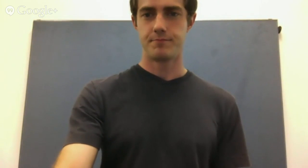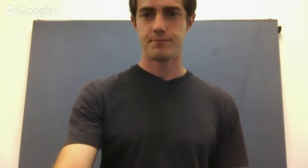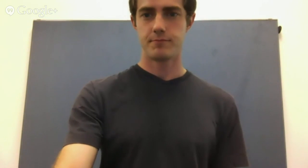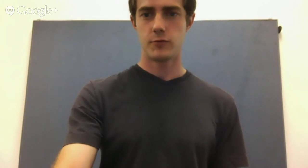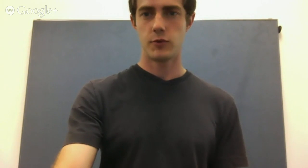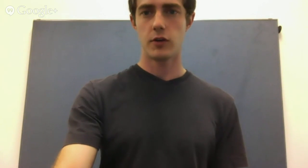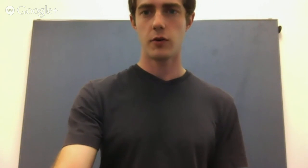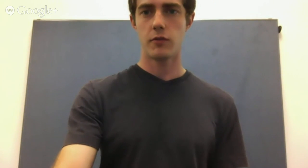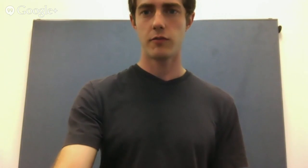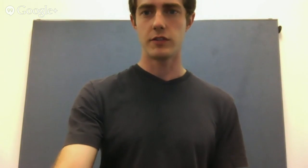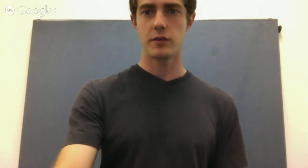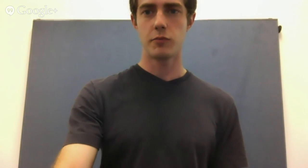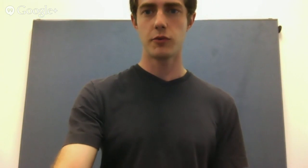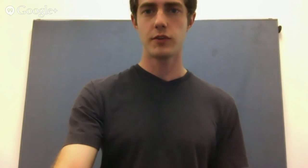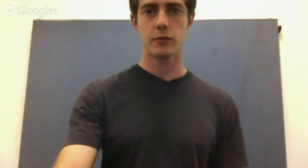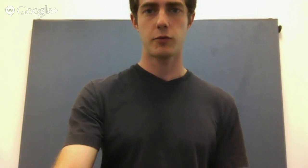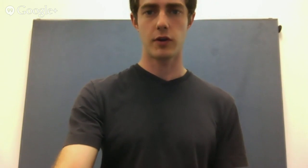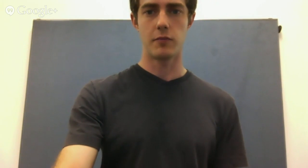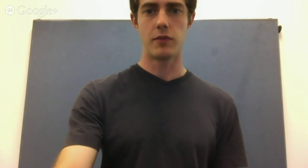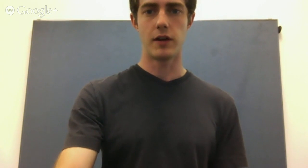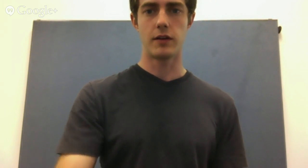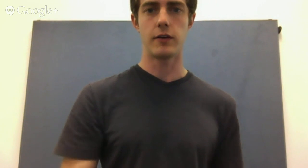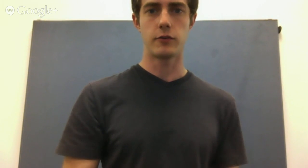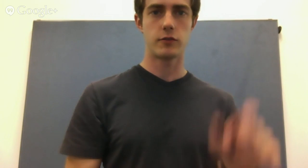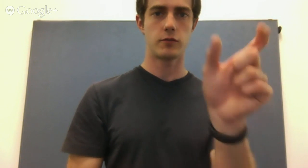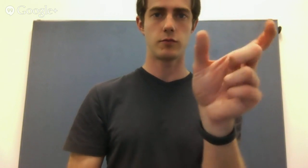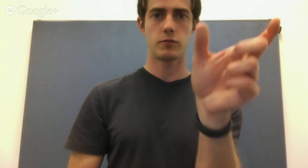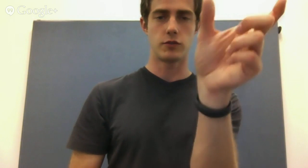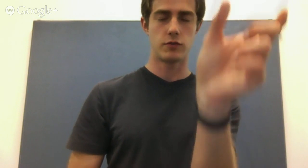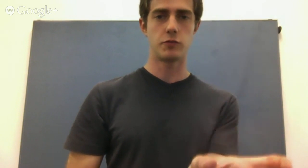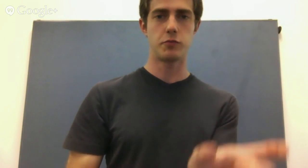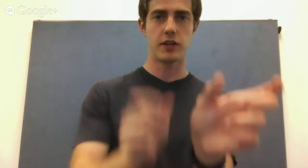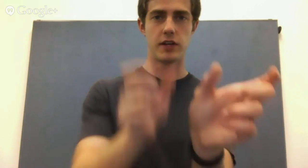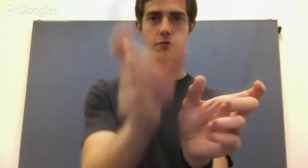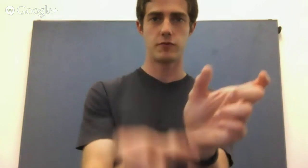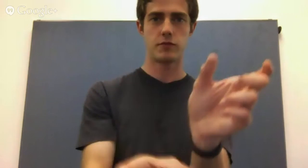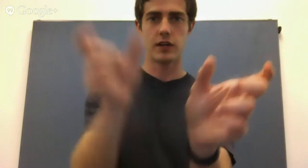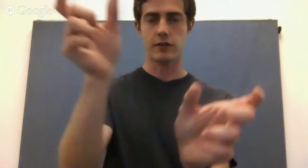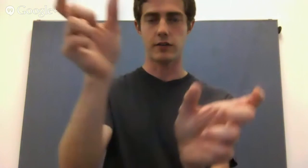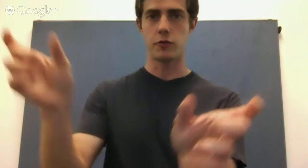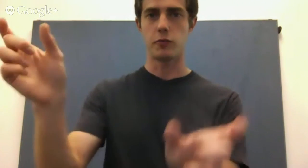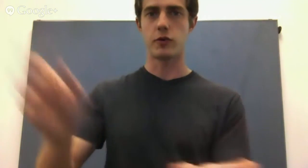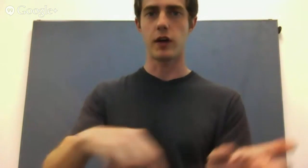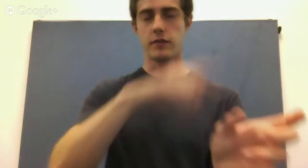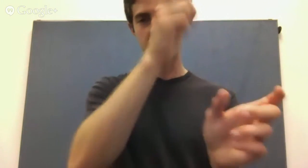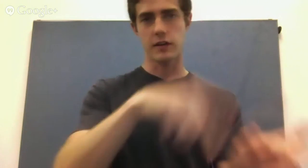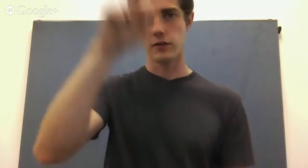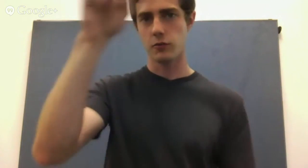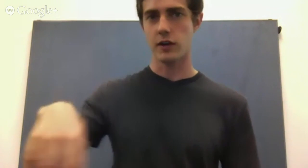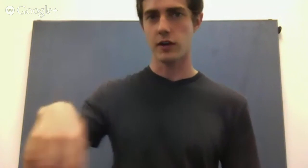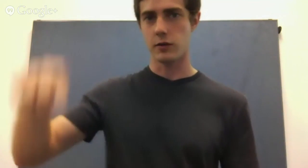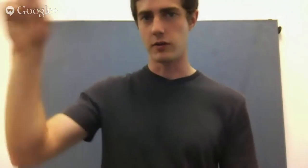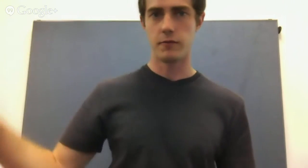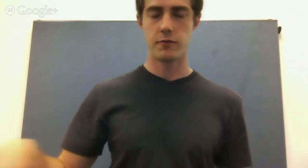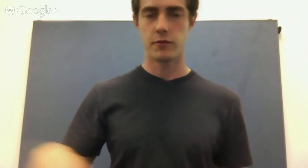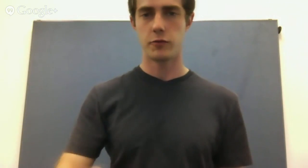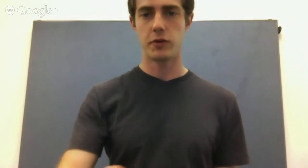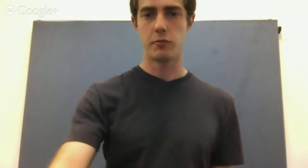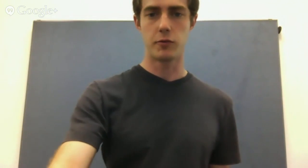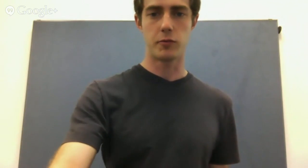Do y'all know of a simple text program that allows just display of text in multiple, like a continuous document displayed in multiple